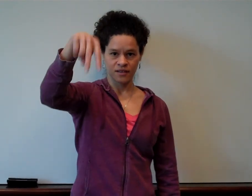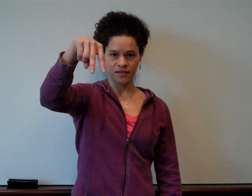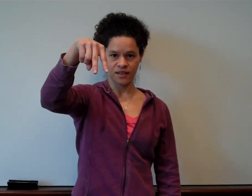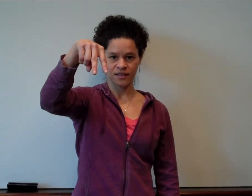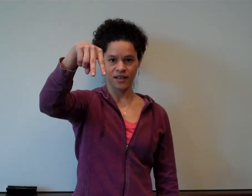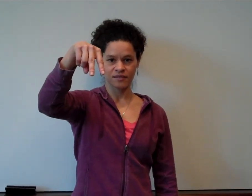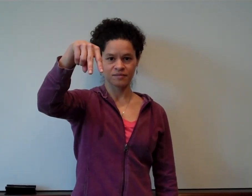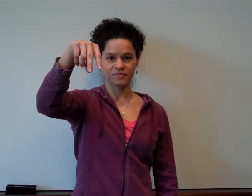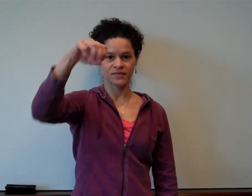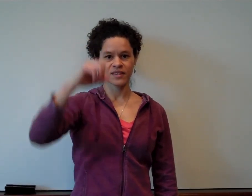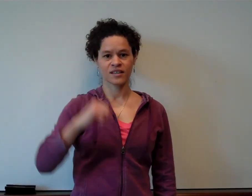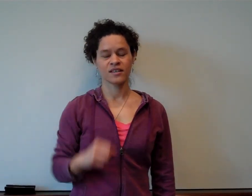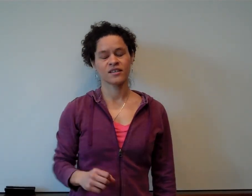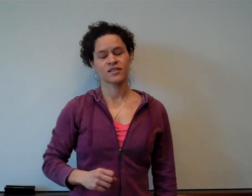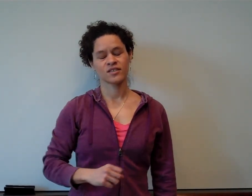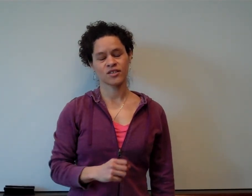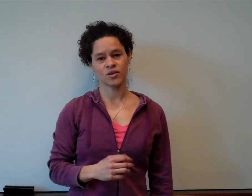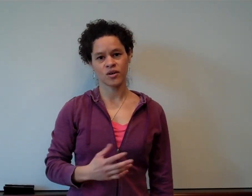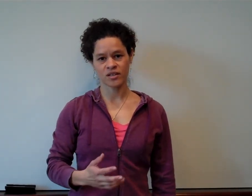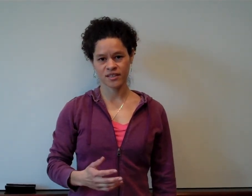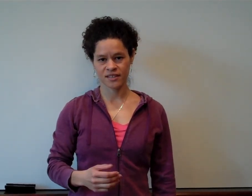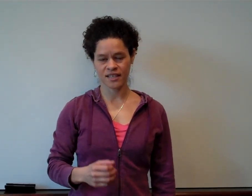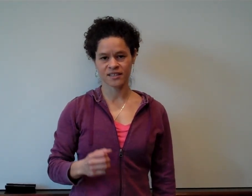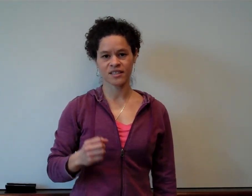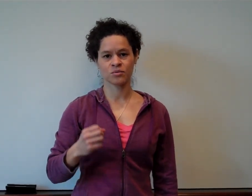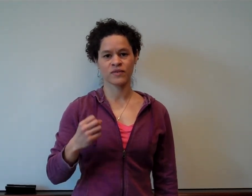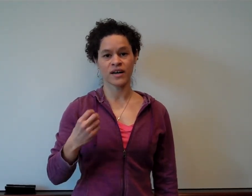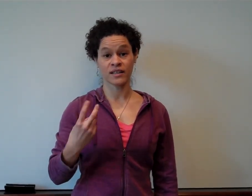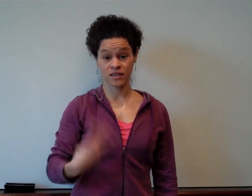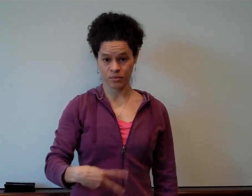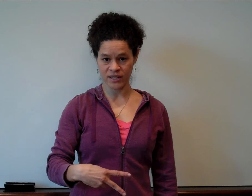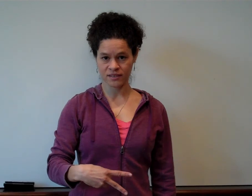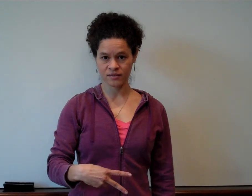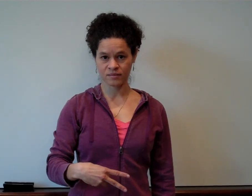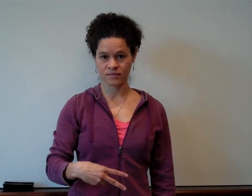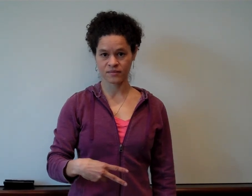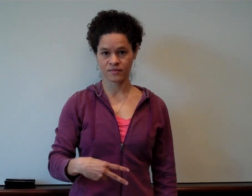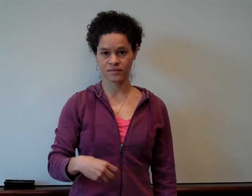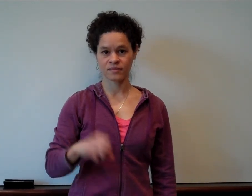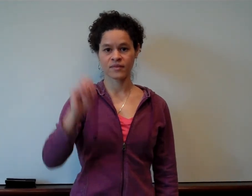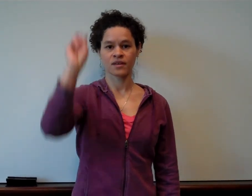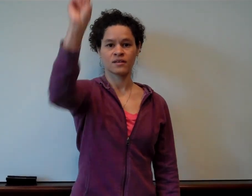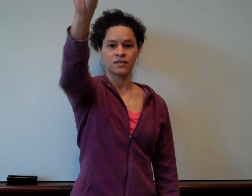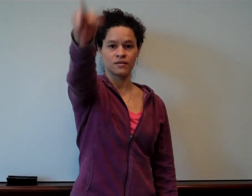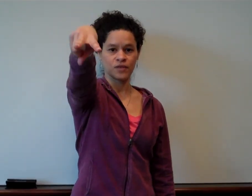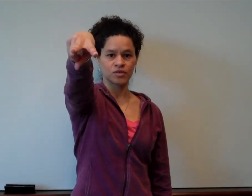is like that. So all six tenses, we've got the present, the future